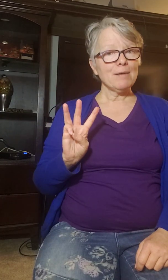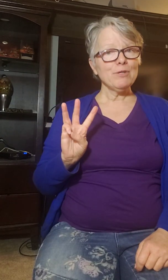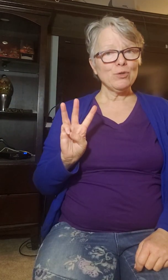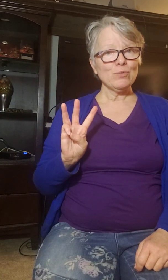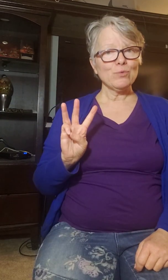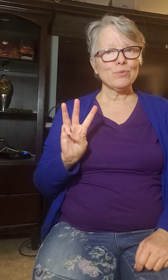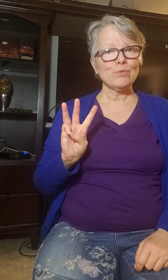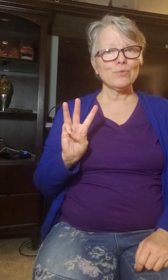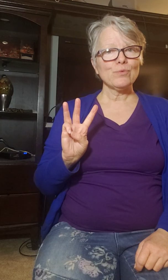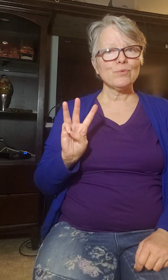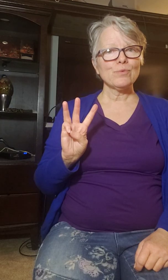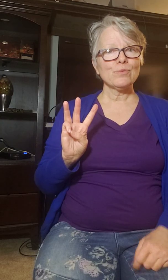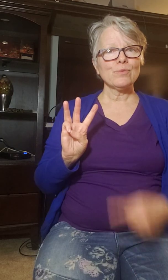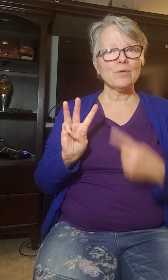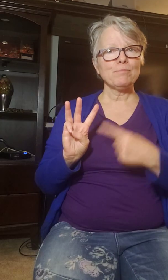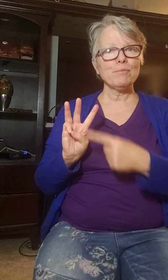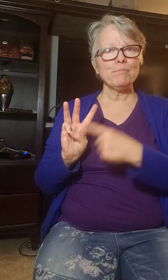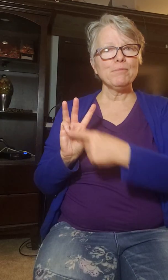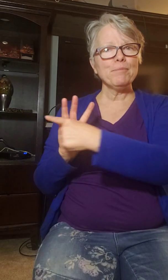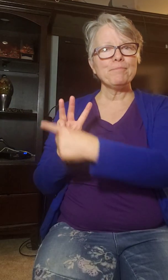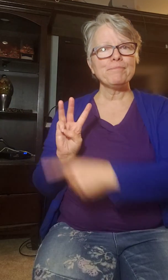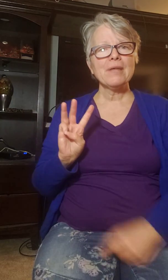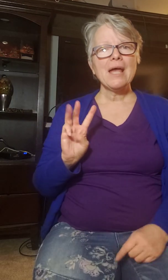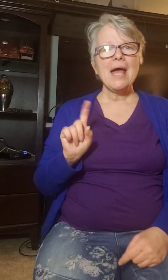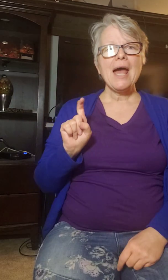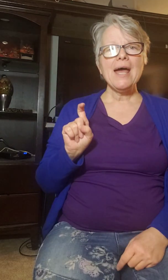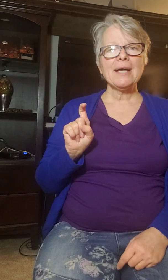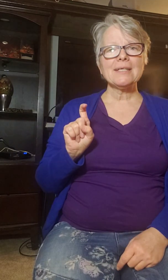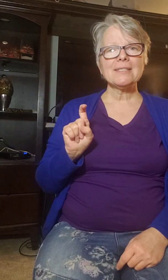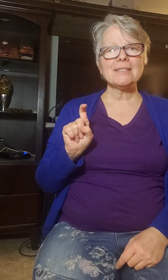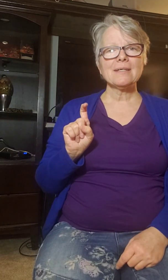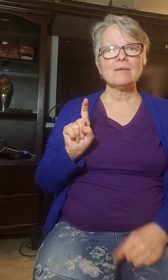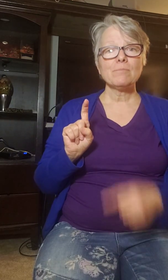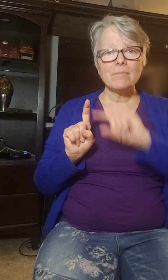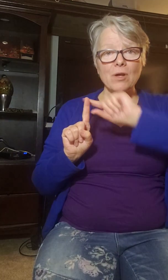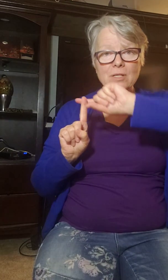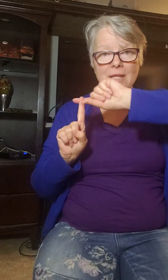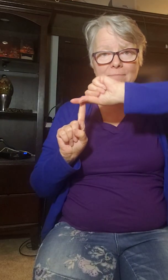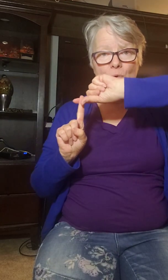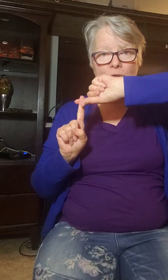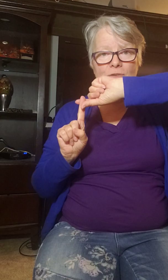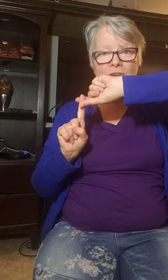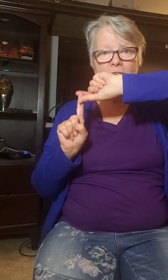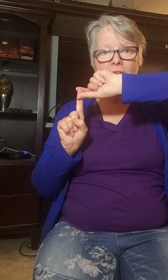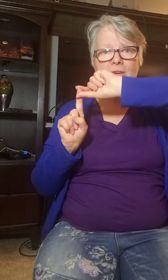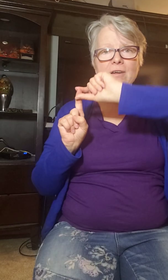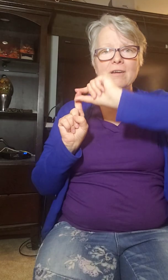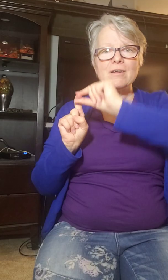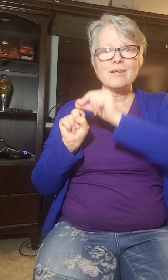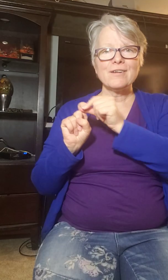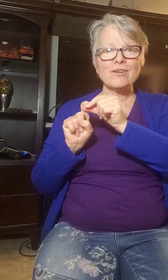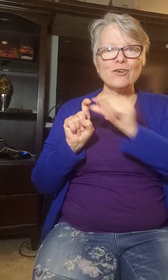W, boom, boom, boom. X, that pointer finger, curve